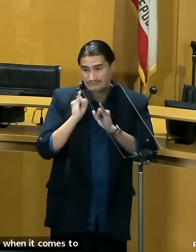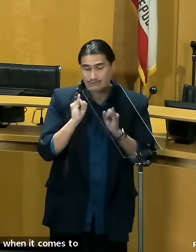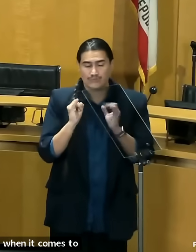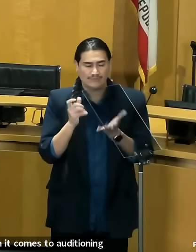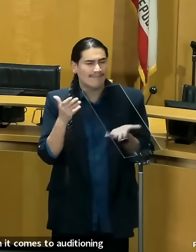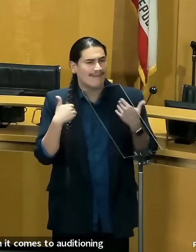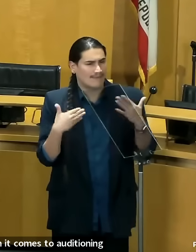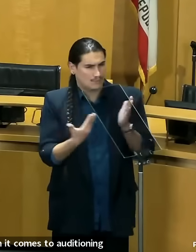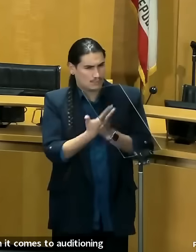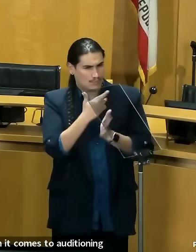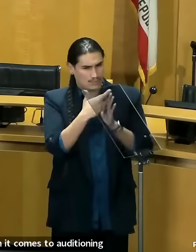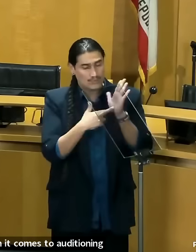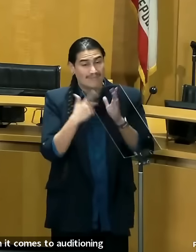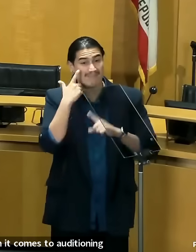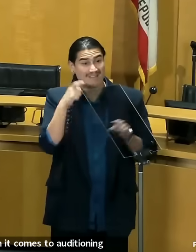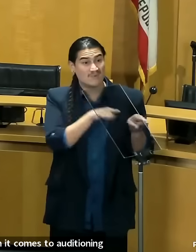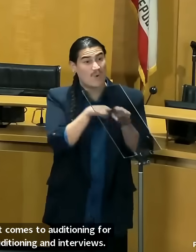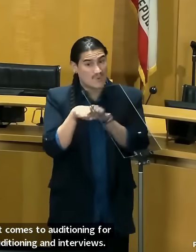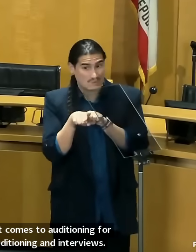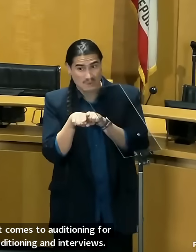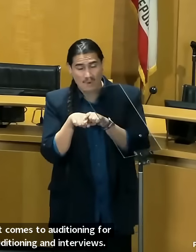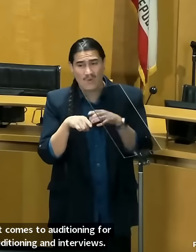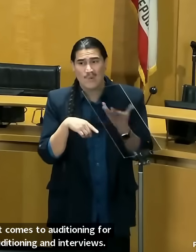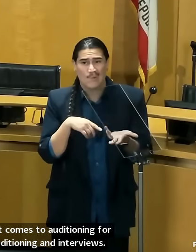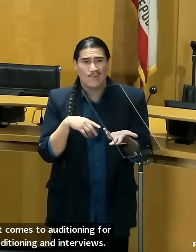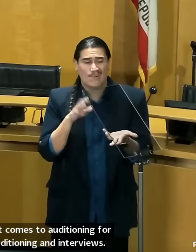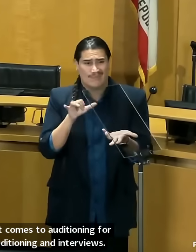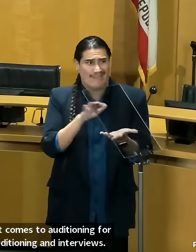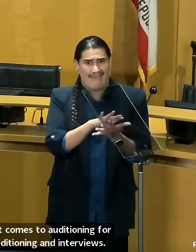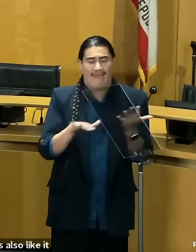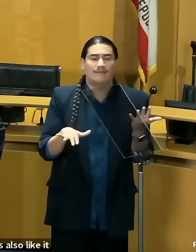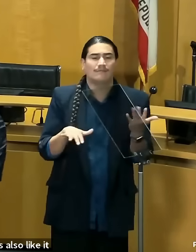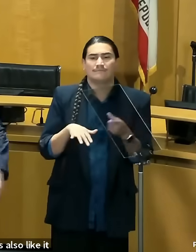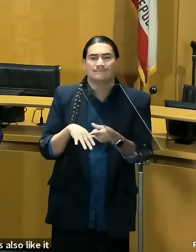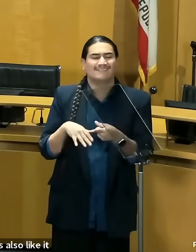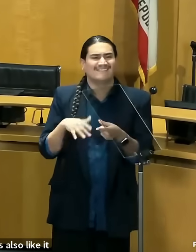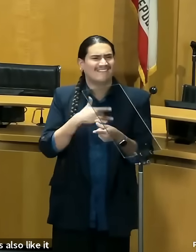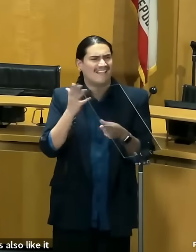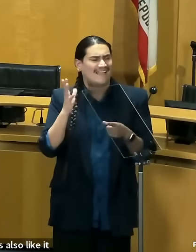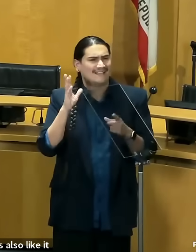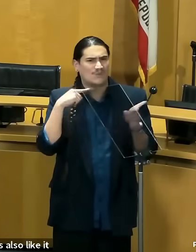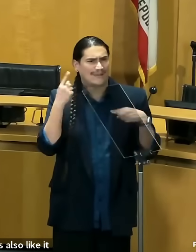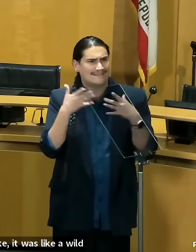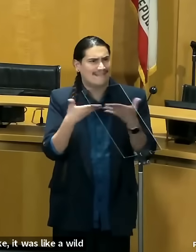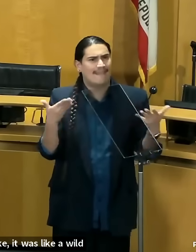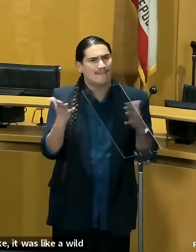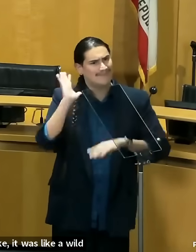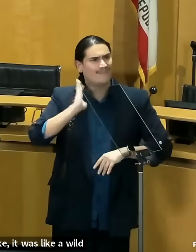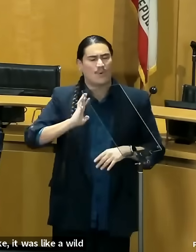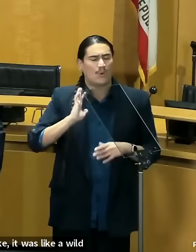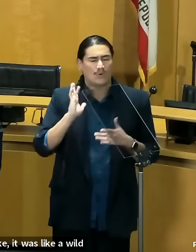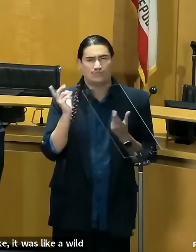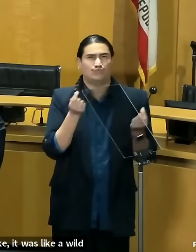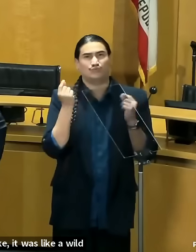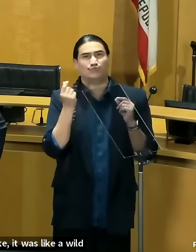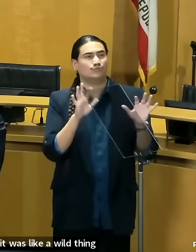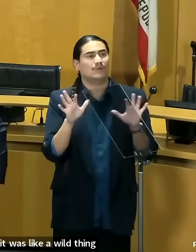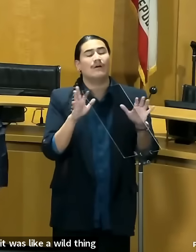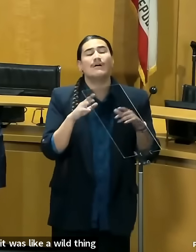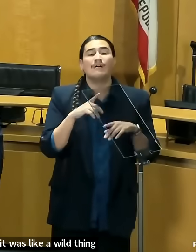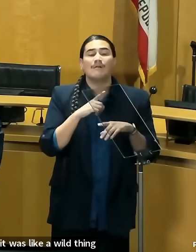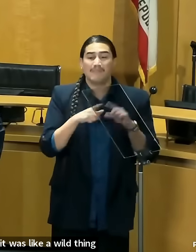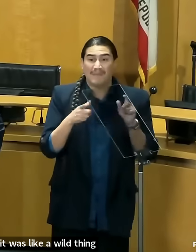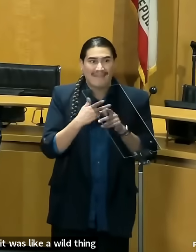because there was also it was like a wild thing that happened that just